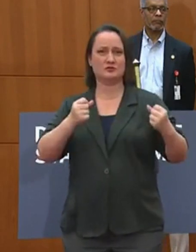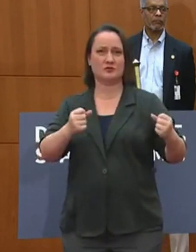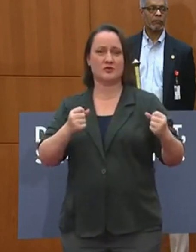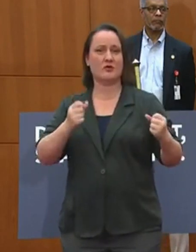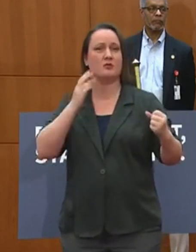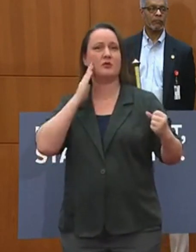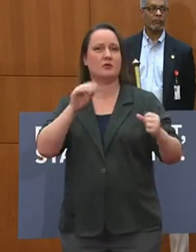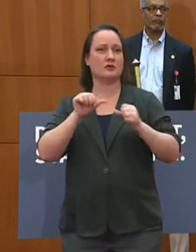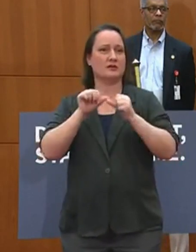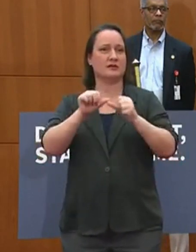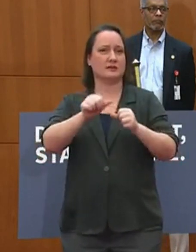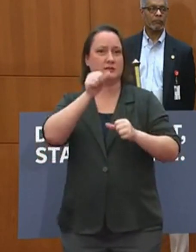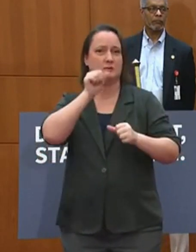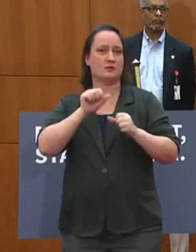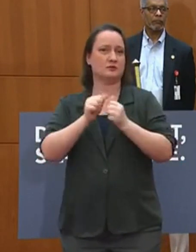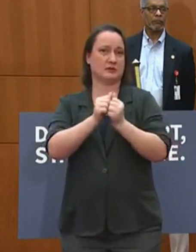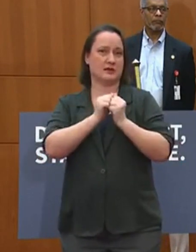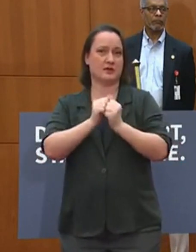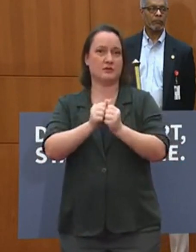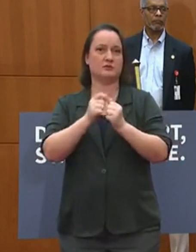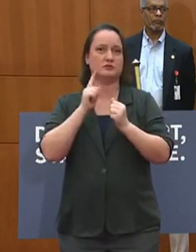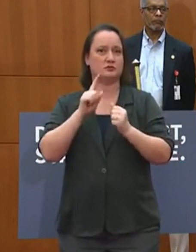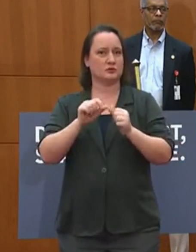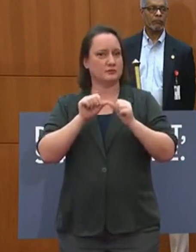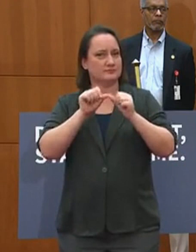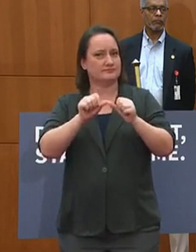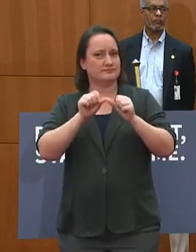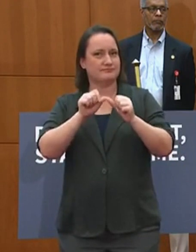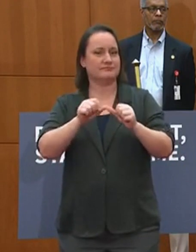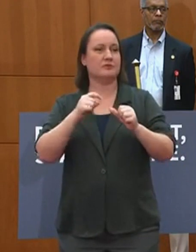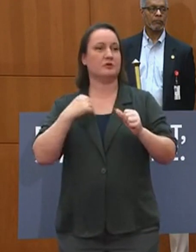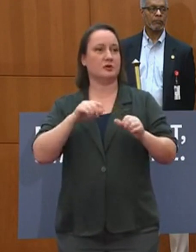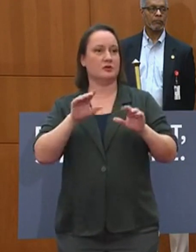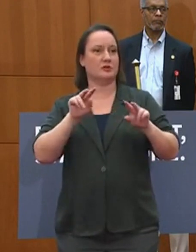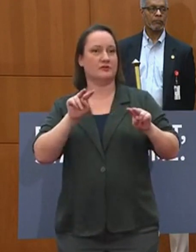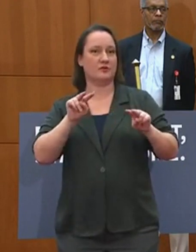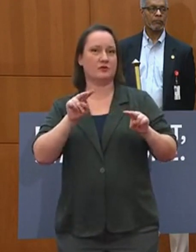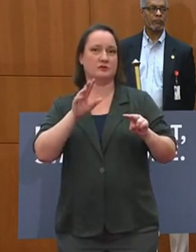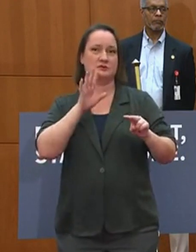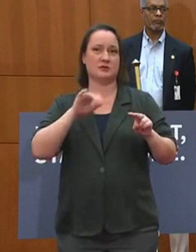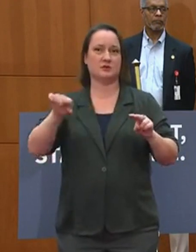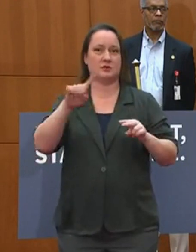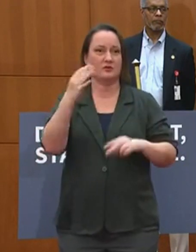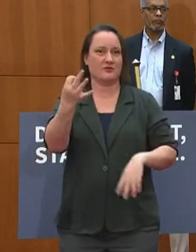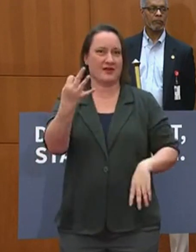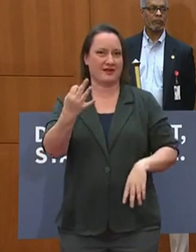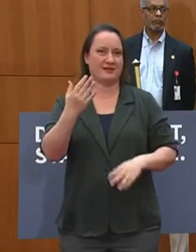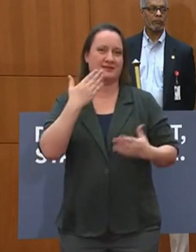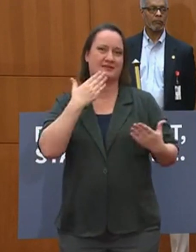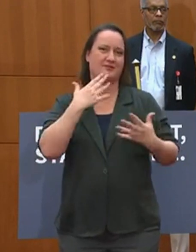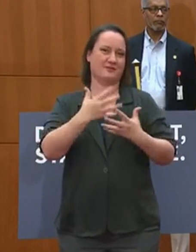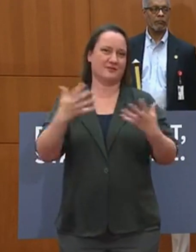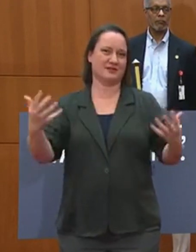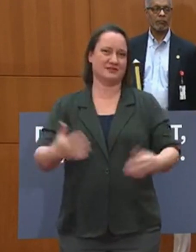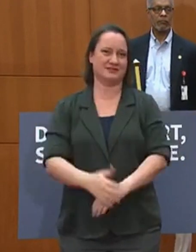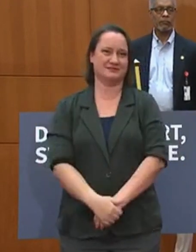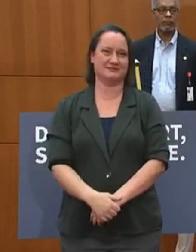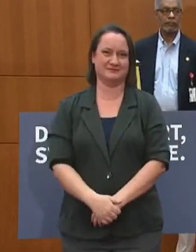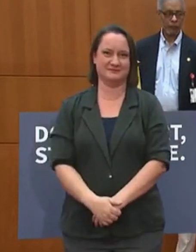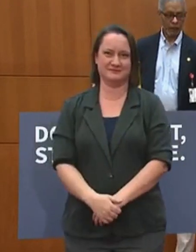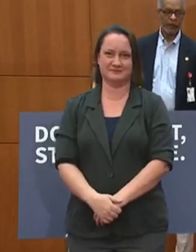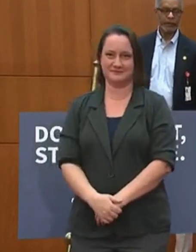through this together. So hang in there, and we will look forward to speaking to you on Friday. Thank you very much.